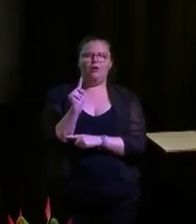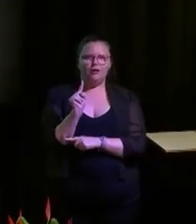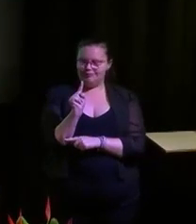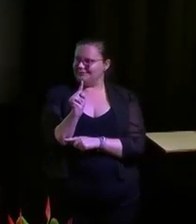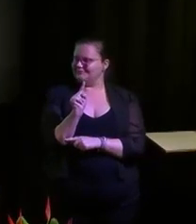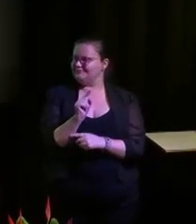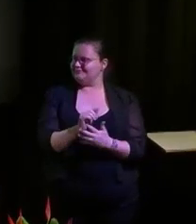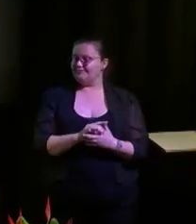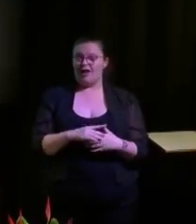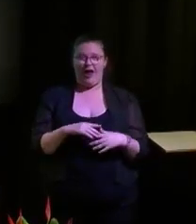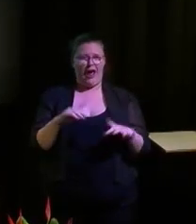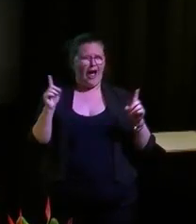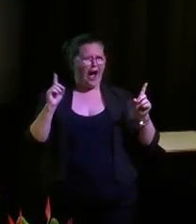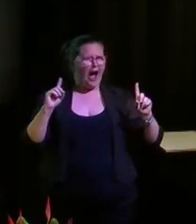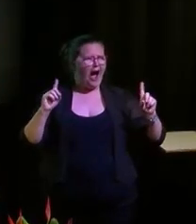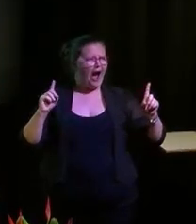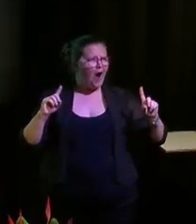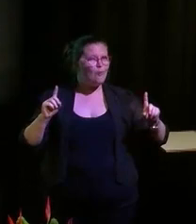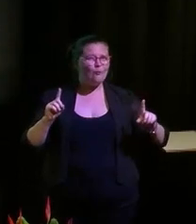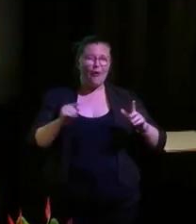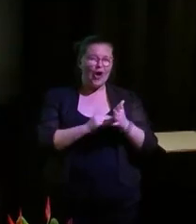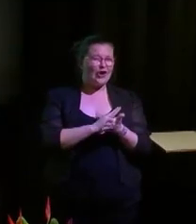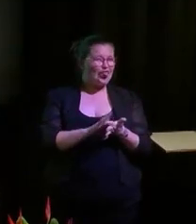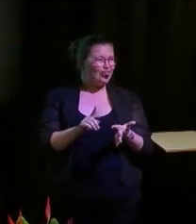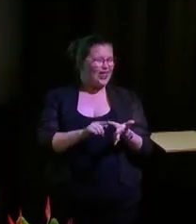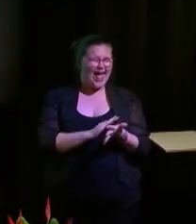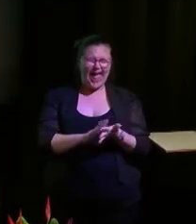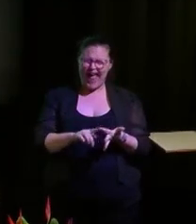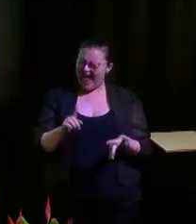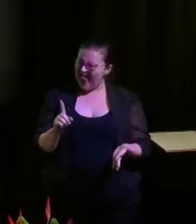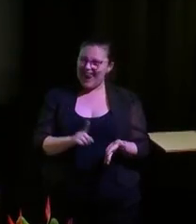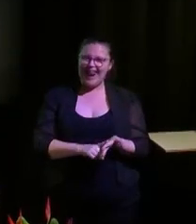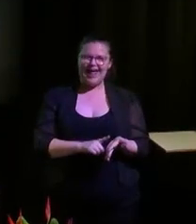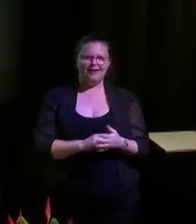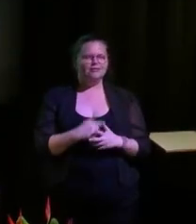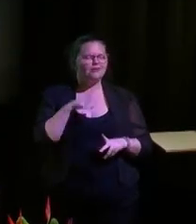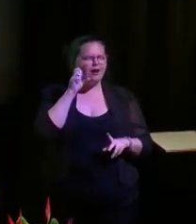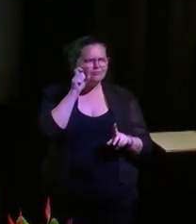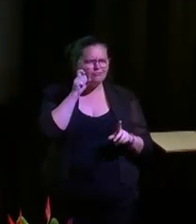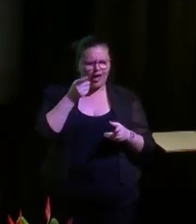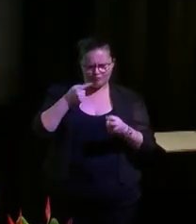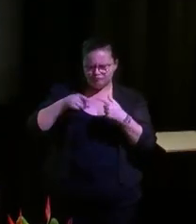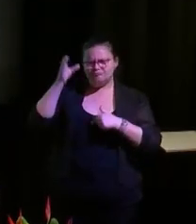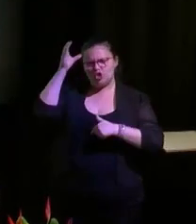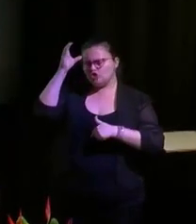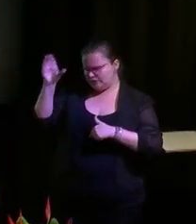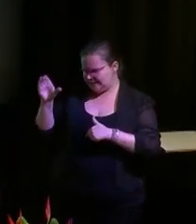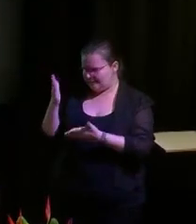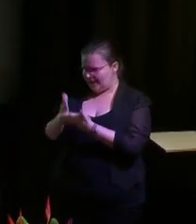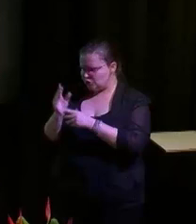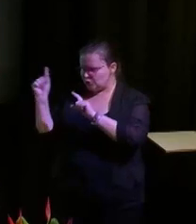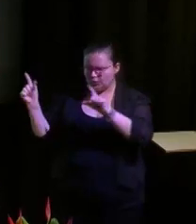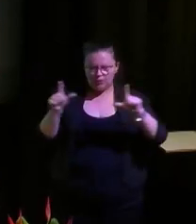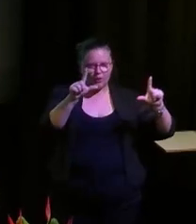like, what the hell? Because I remember seeing it as a concept, but then to seeing it on the wall,